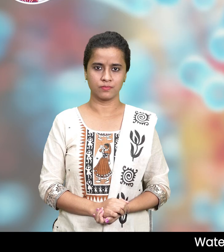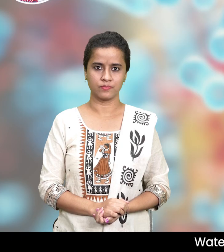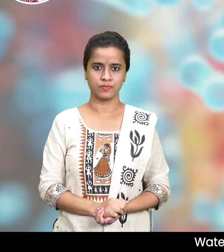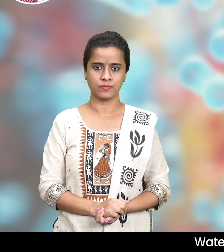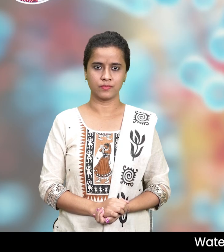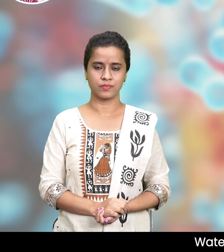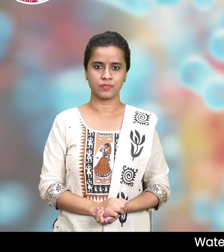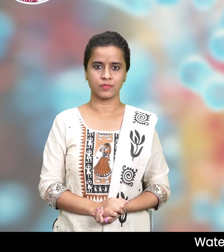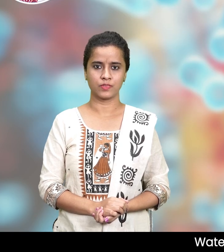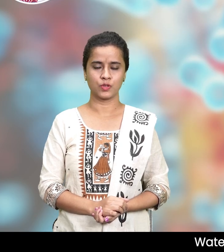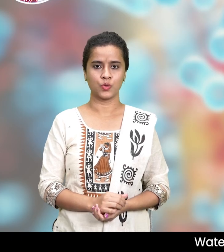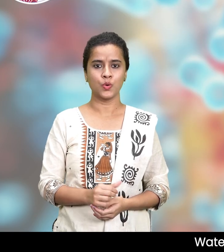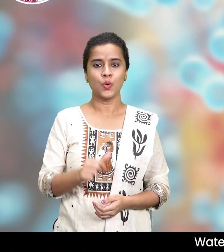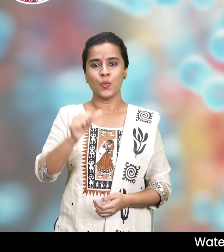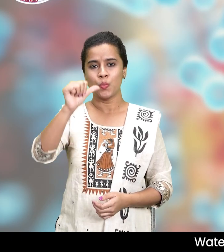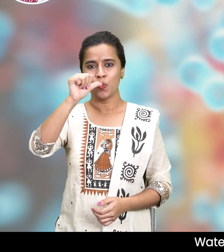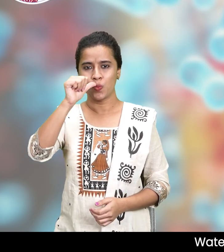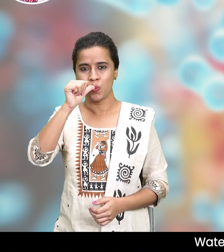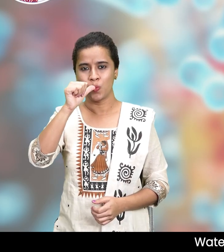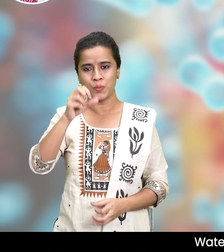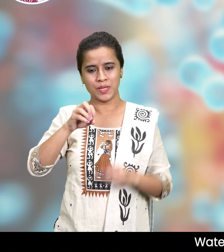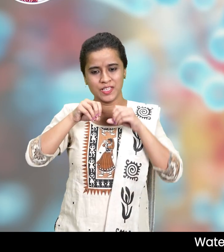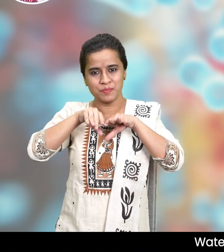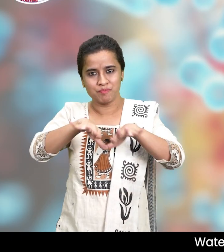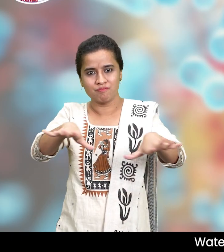Water transmitted diseases.